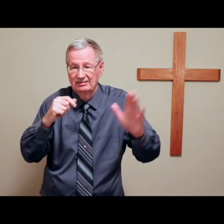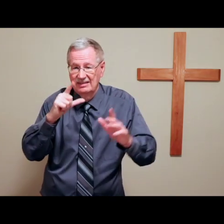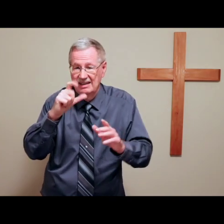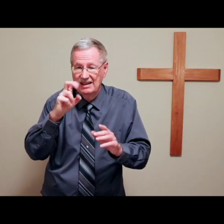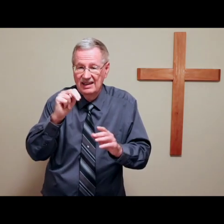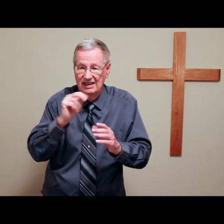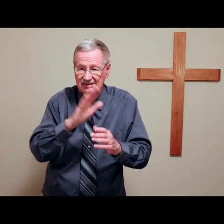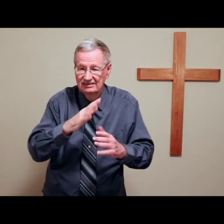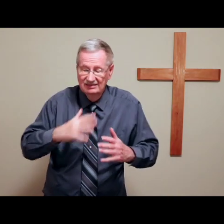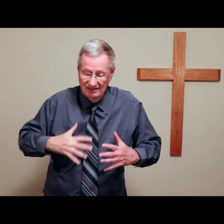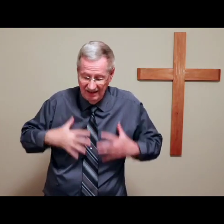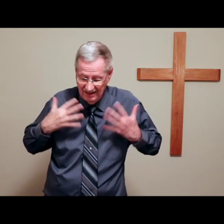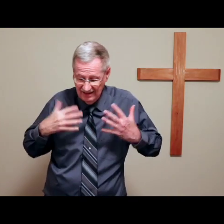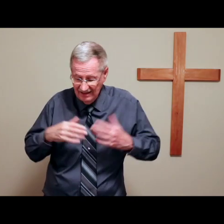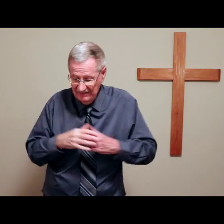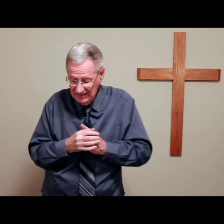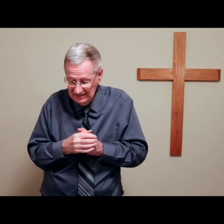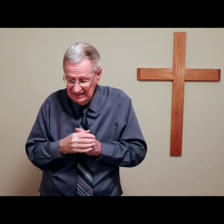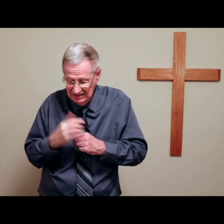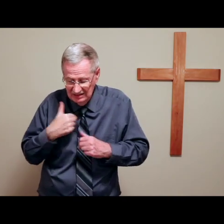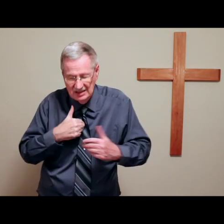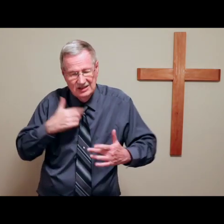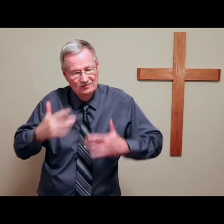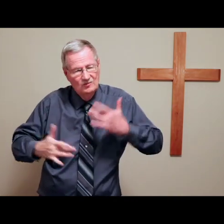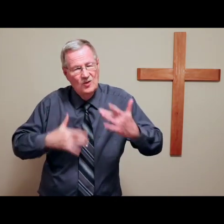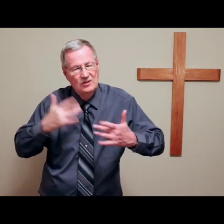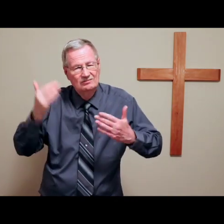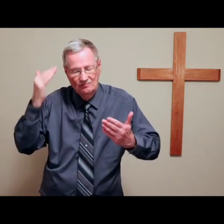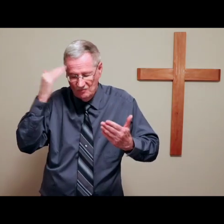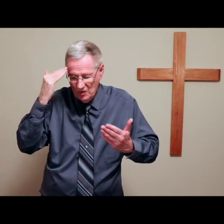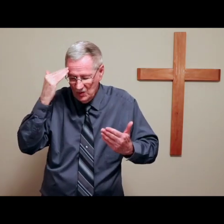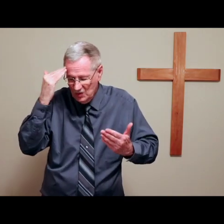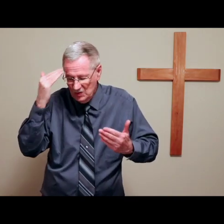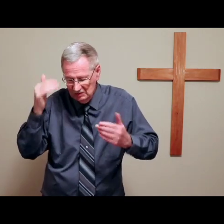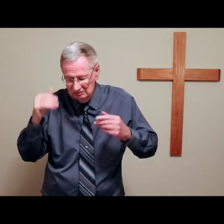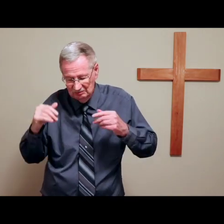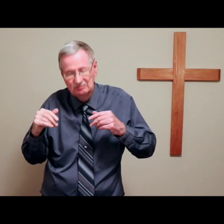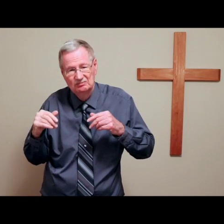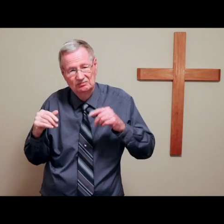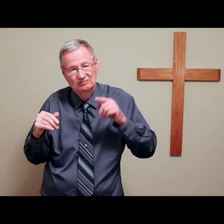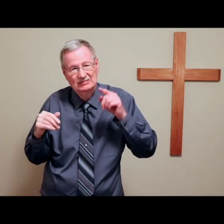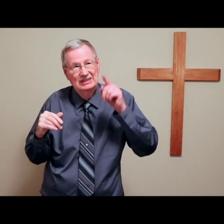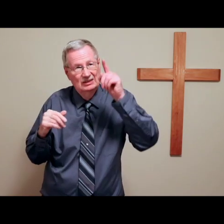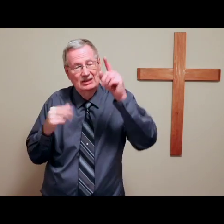in the celebration of Len's life, we rejoice,